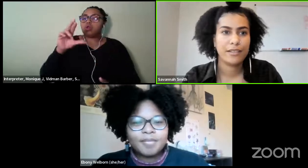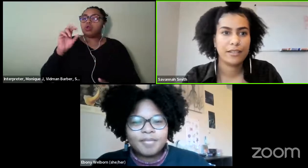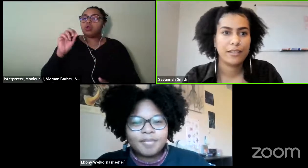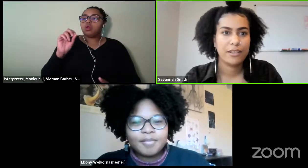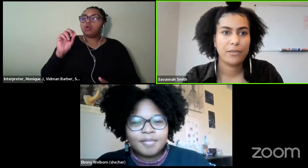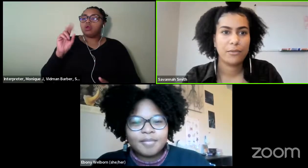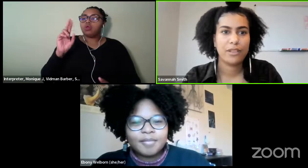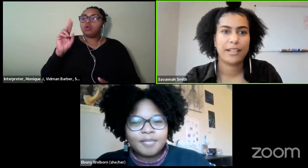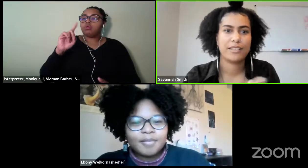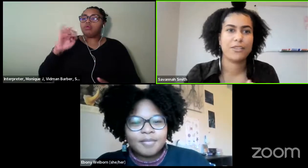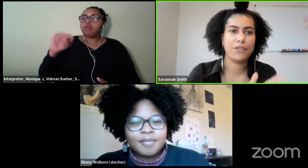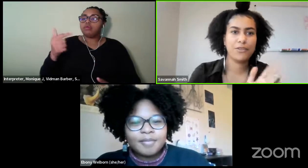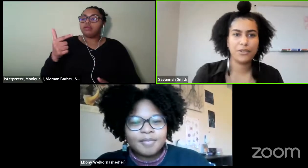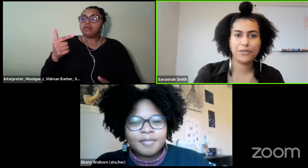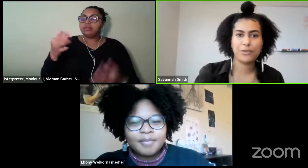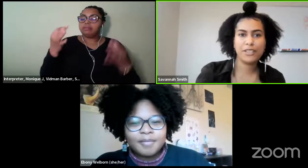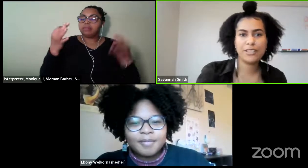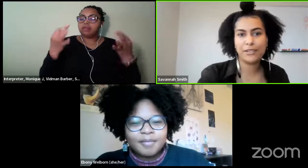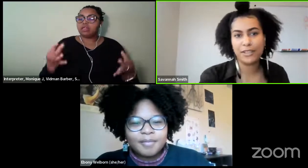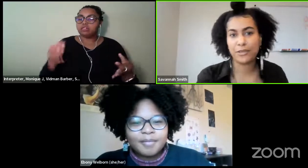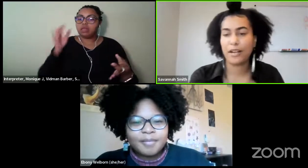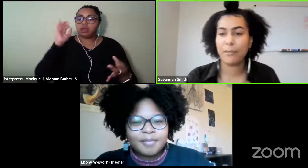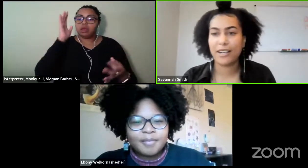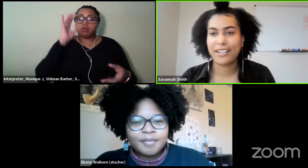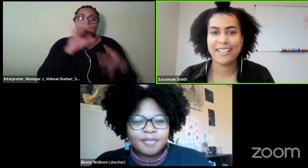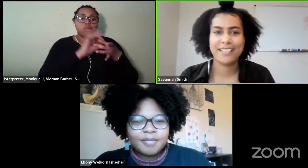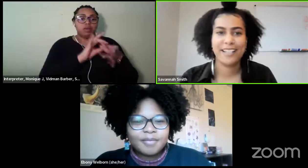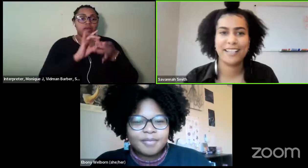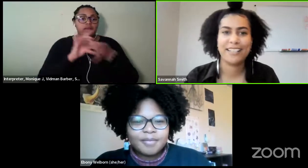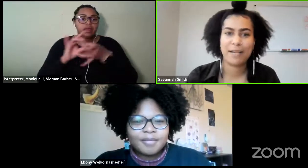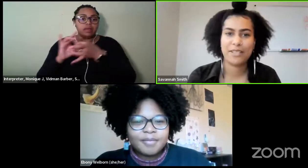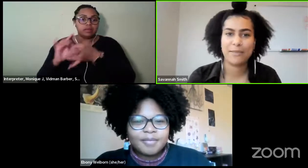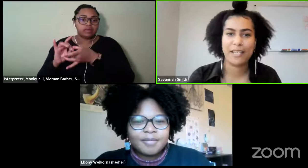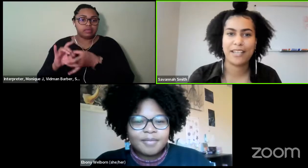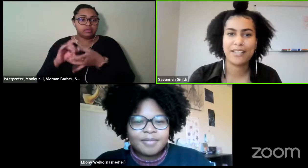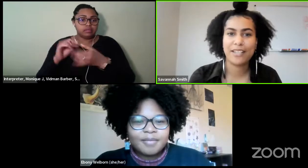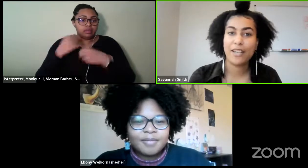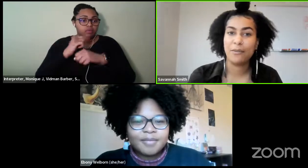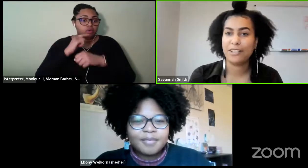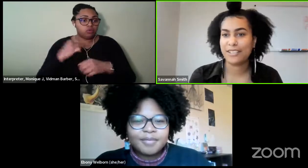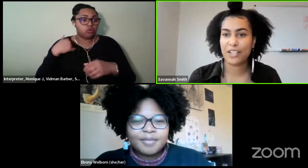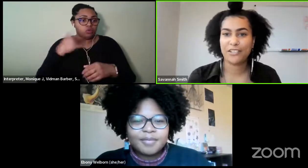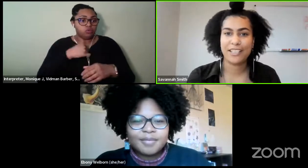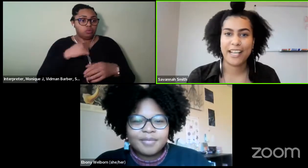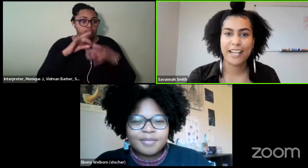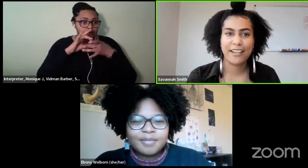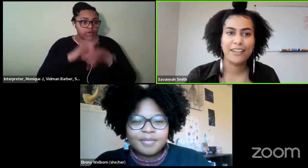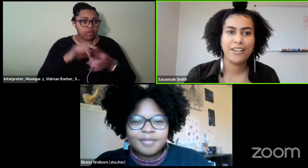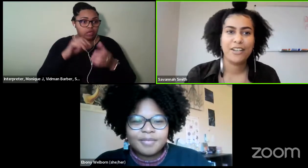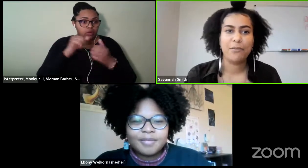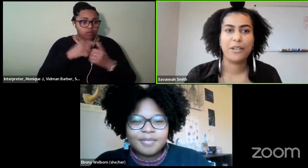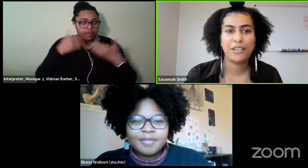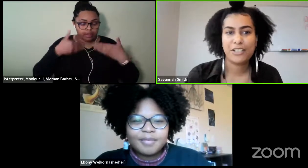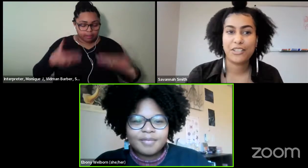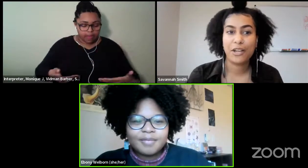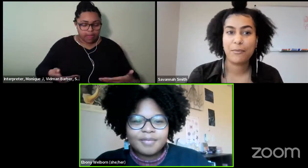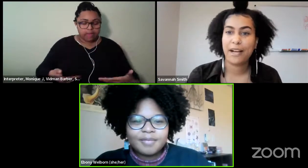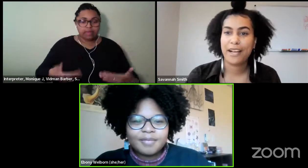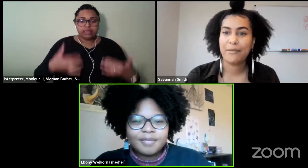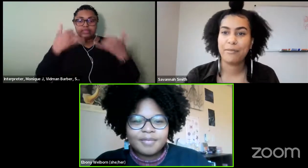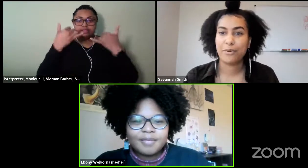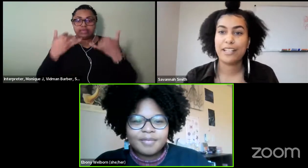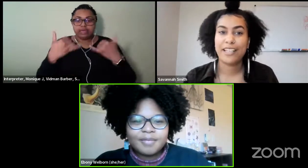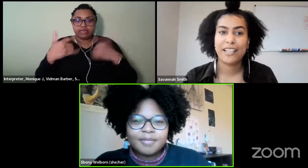that will connect us all. So to really settle into our bodies and this time and space with each other today, we are going to